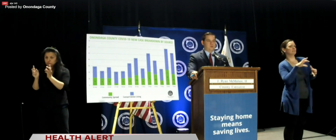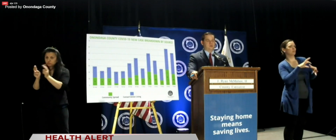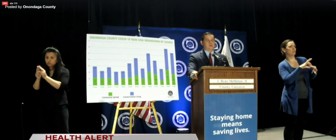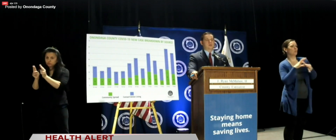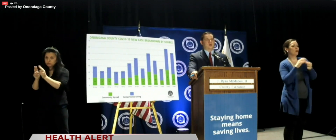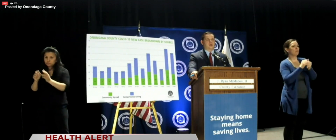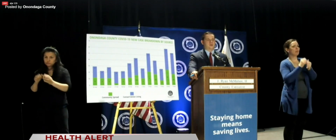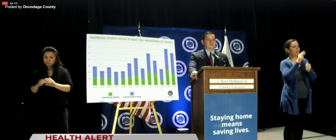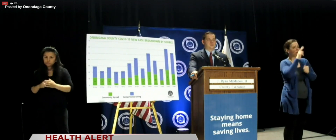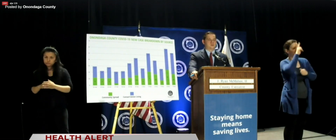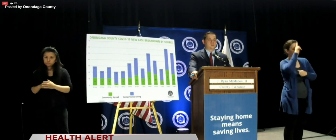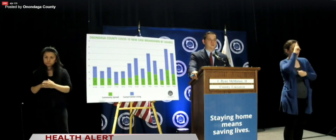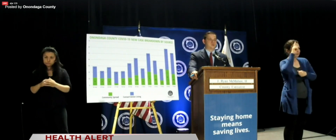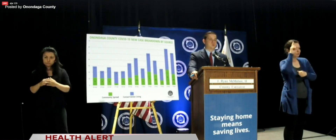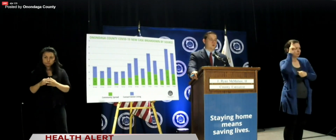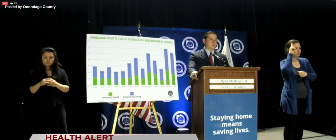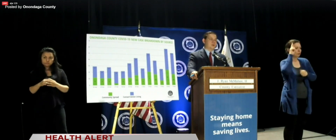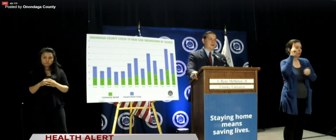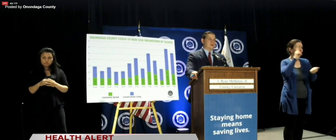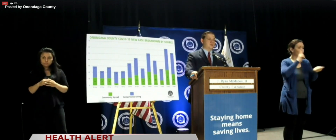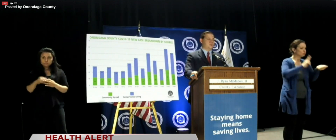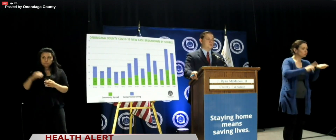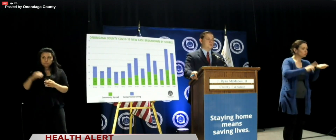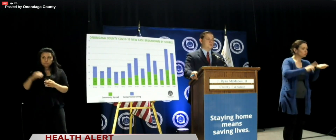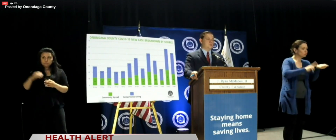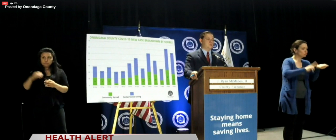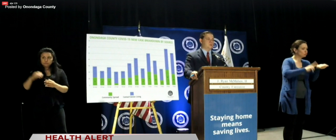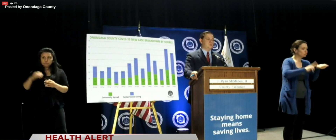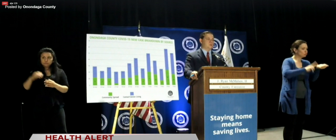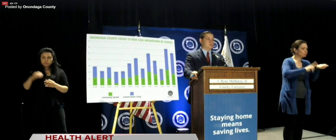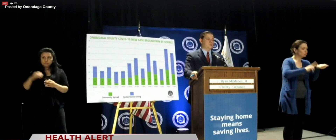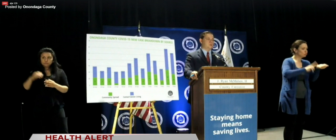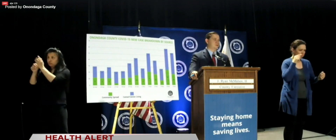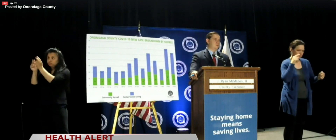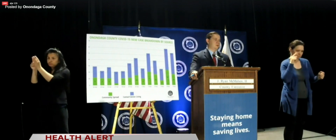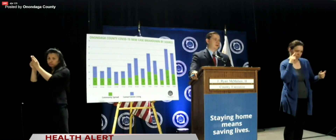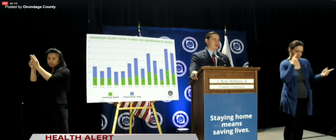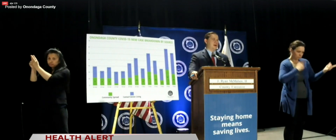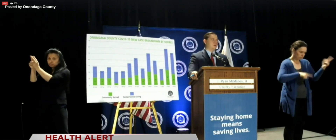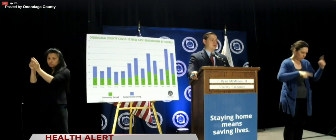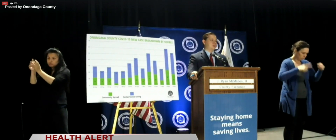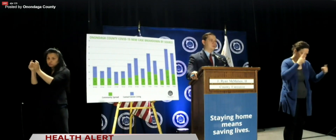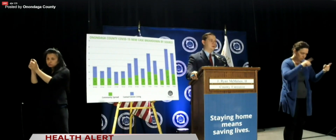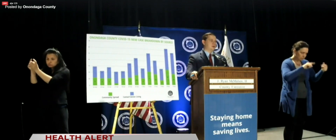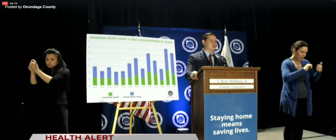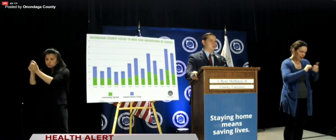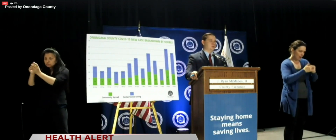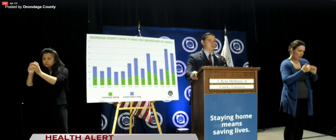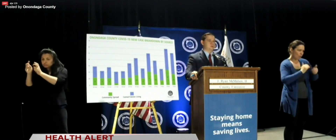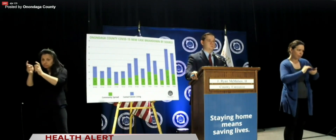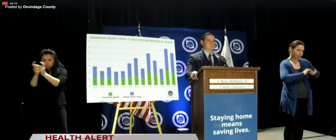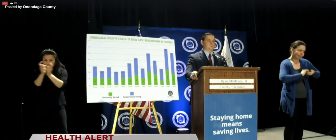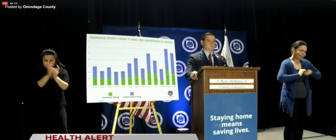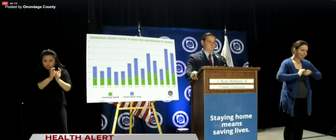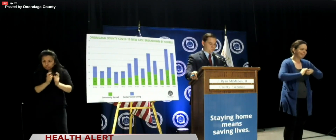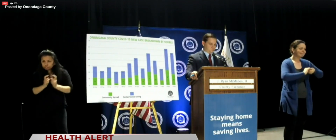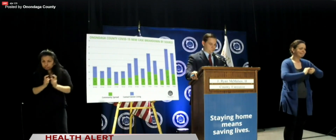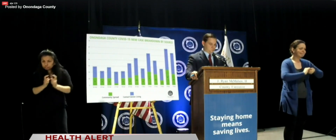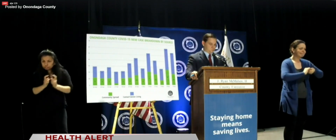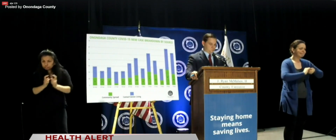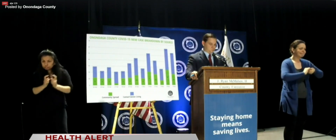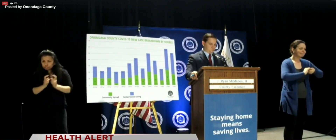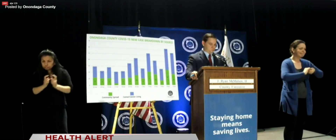level. So this is what we got to do as in a county and as a region. The medical director at a